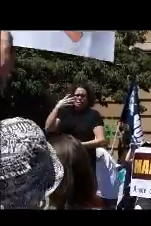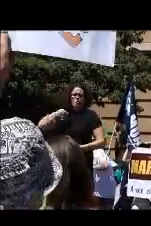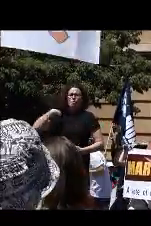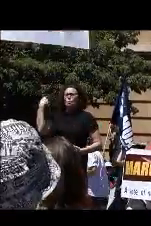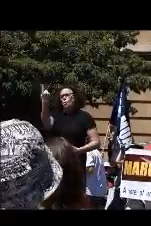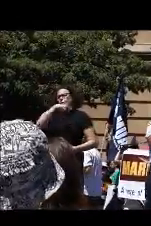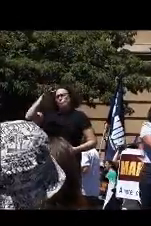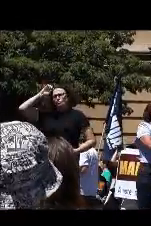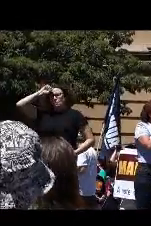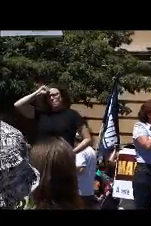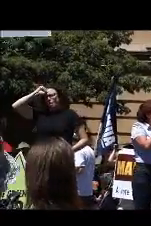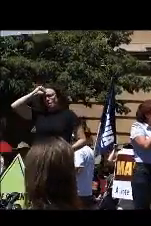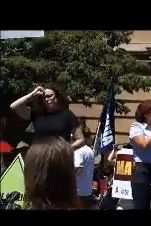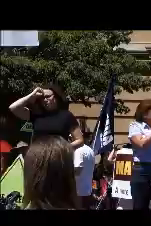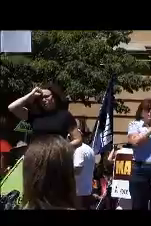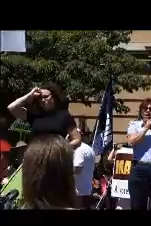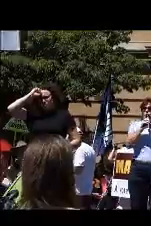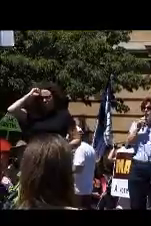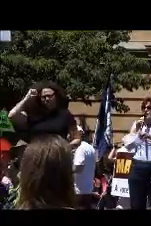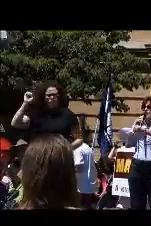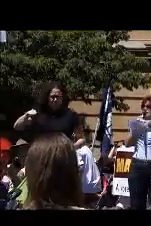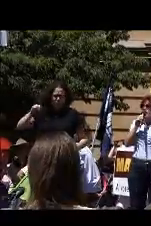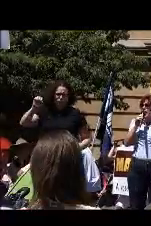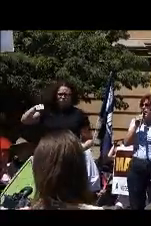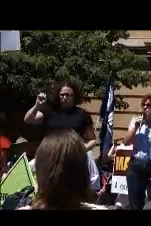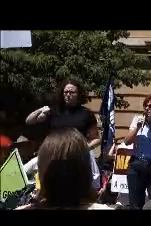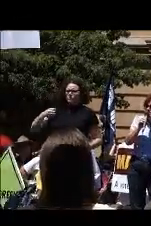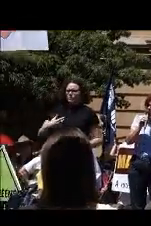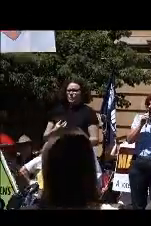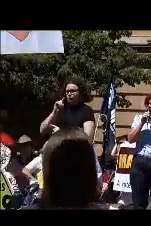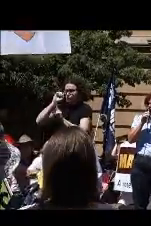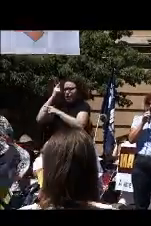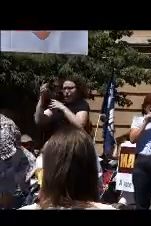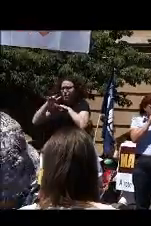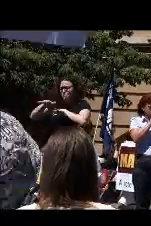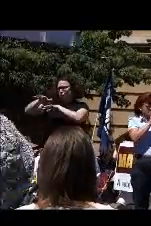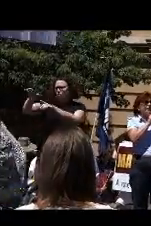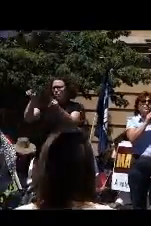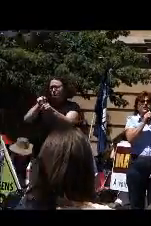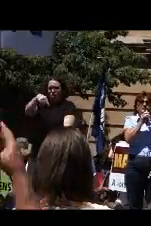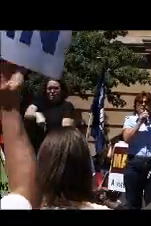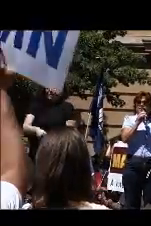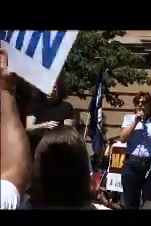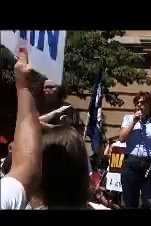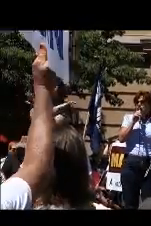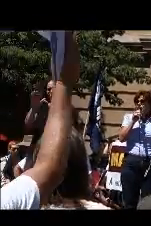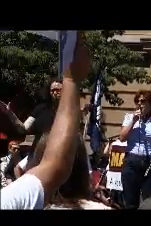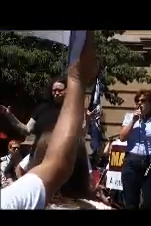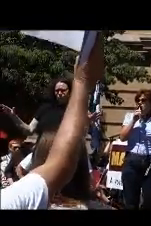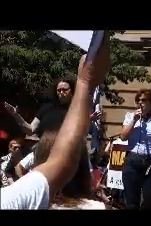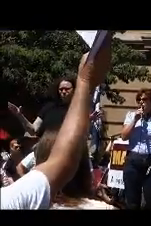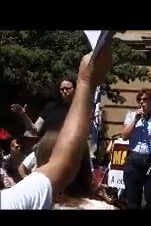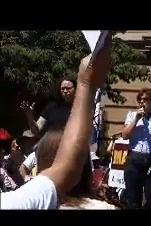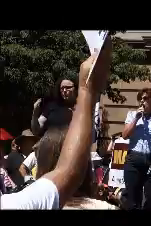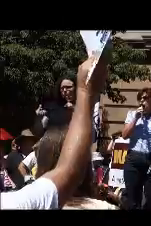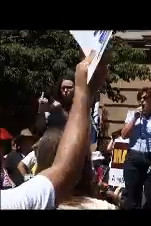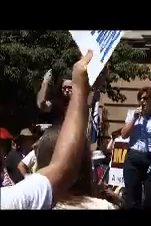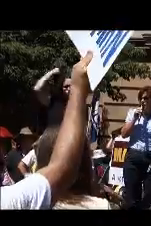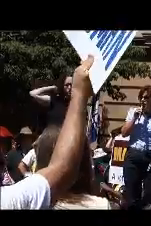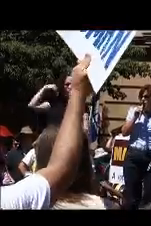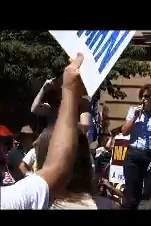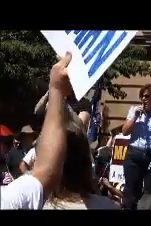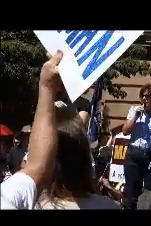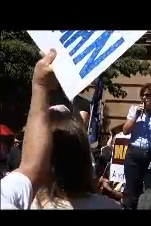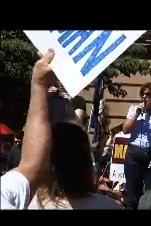remember, all of us remember, that we couldn't have had this march, we couldn't have had this during that time. But